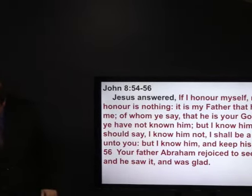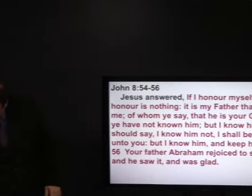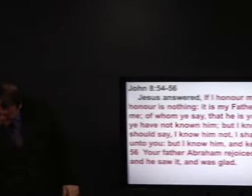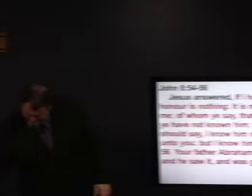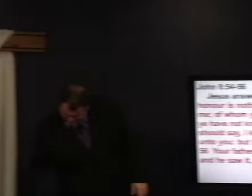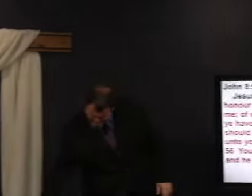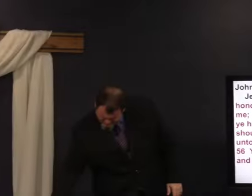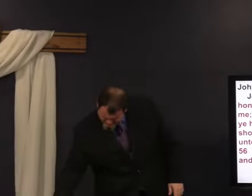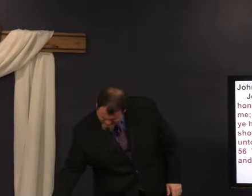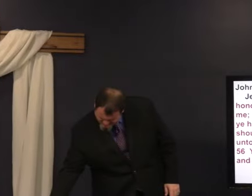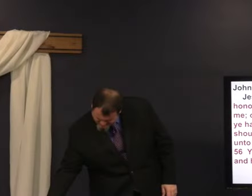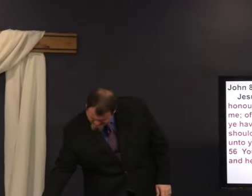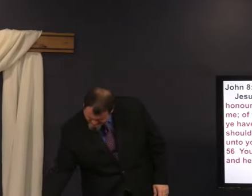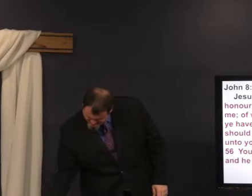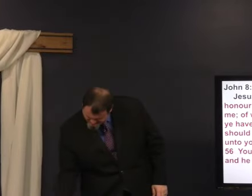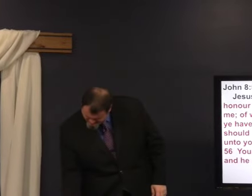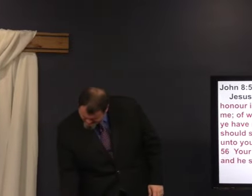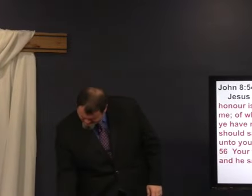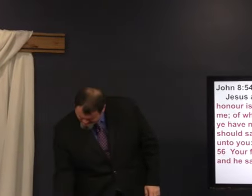were asking him,